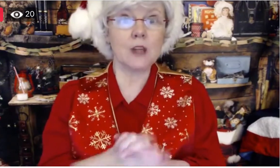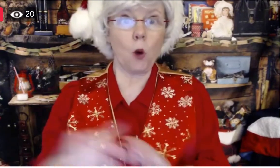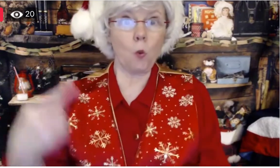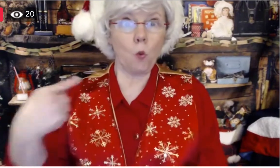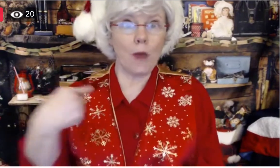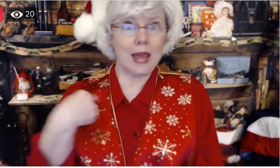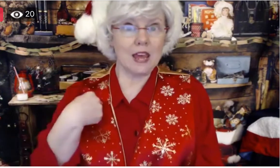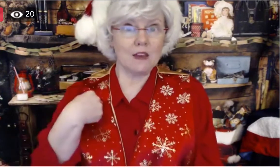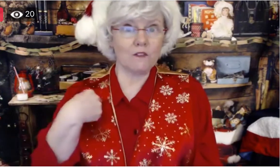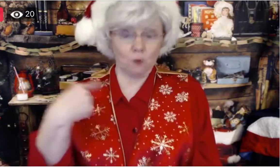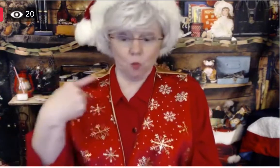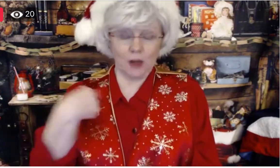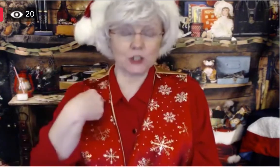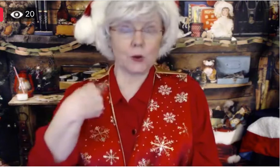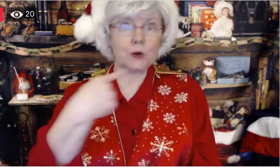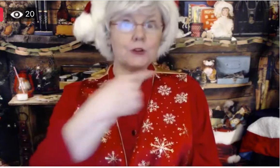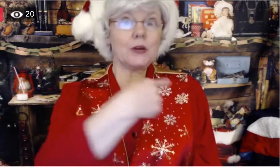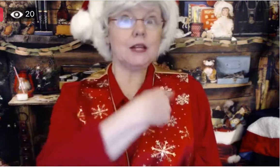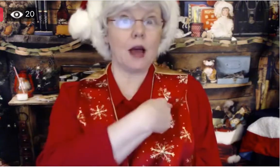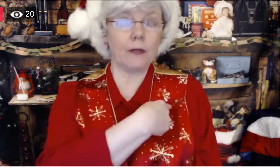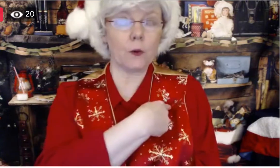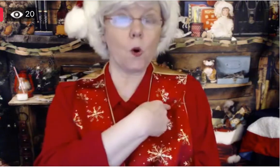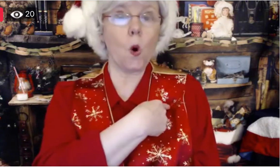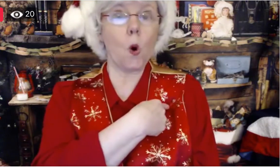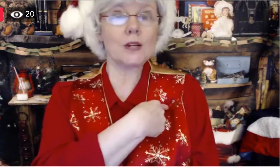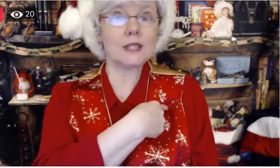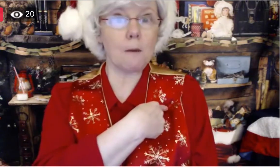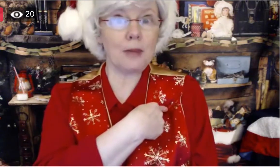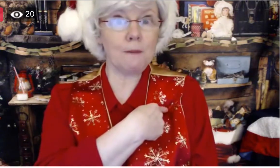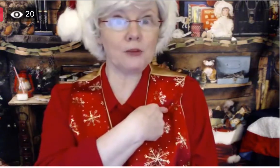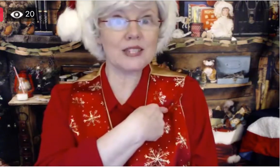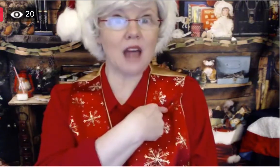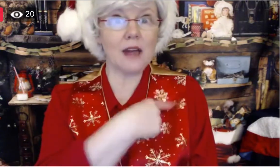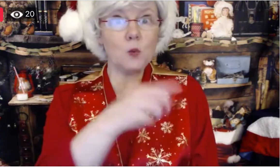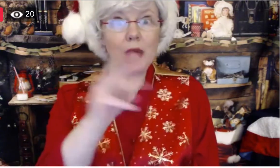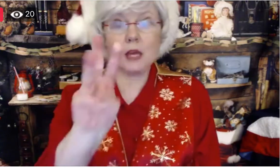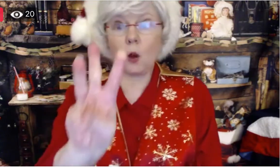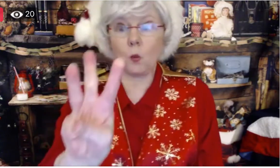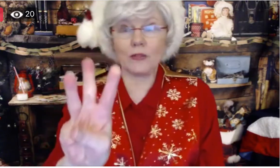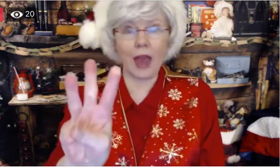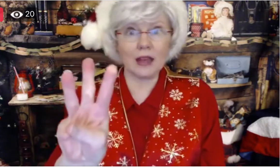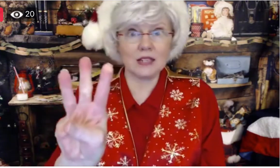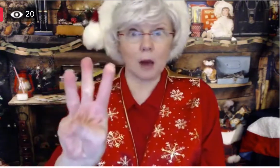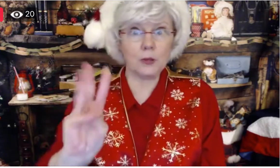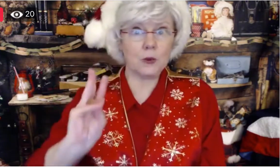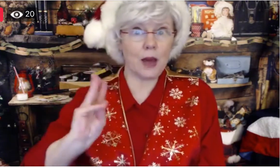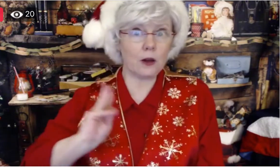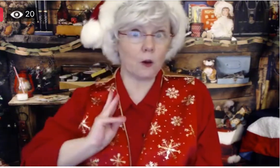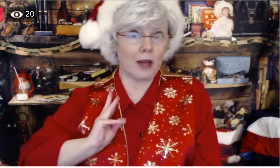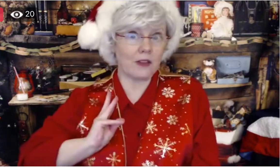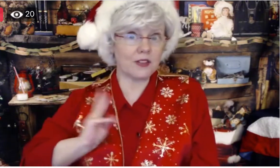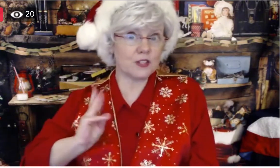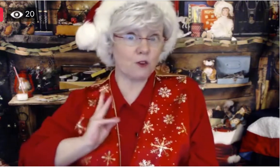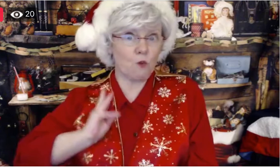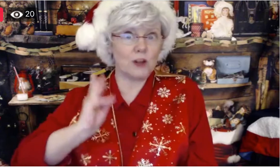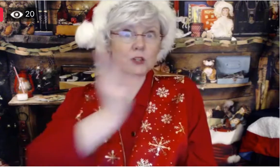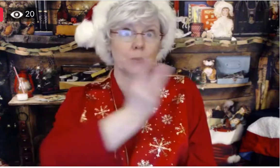So we from one shoulder to another, or some people sign we with a W and go like this from one shoulder